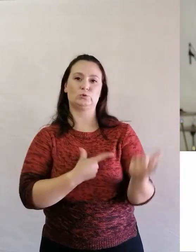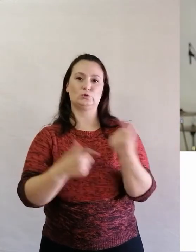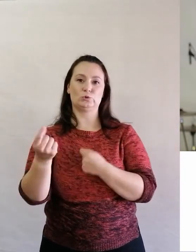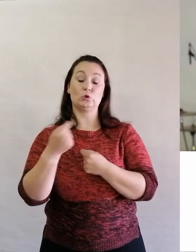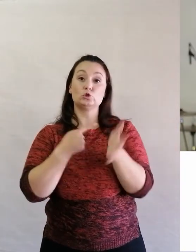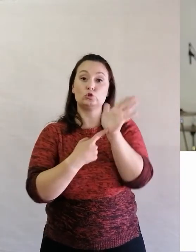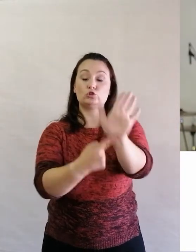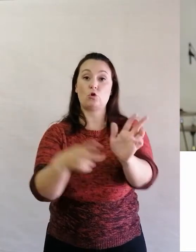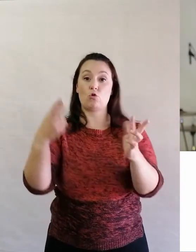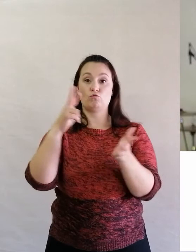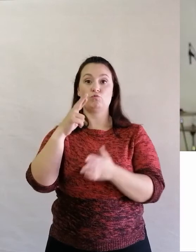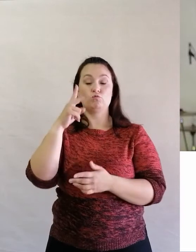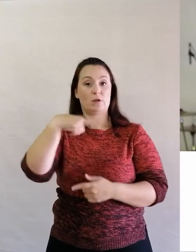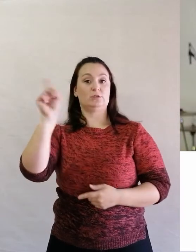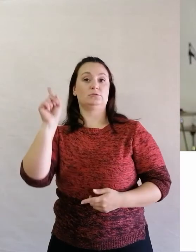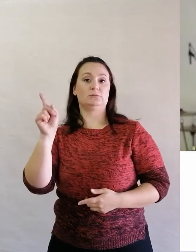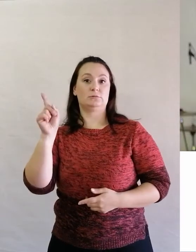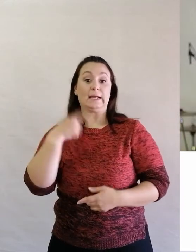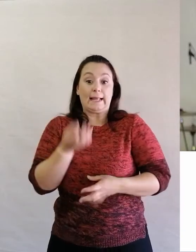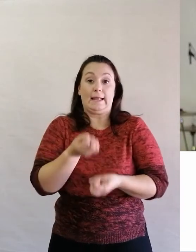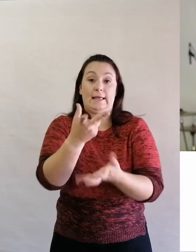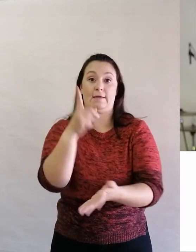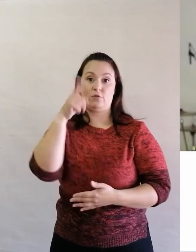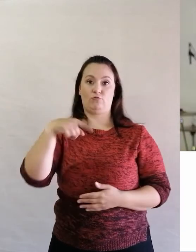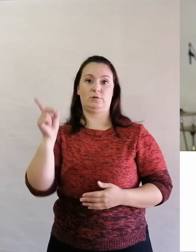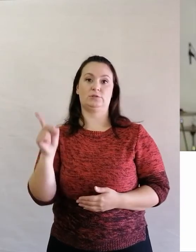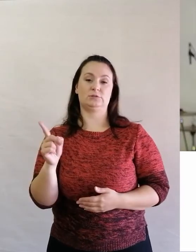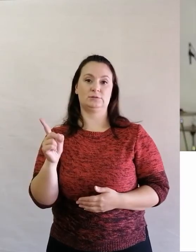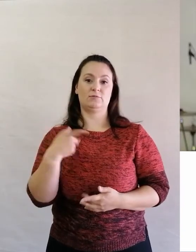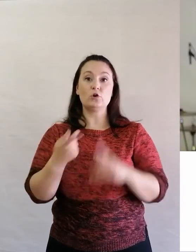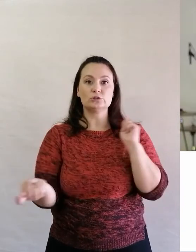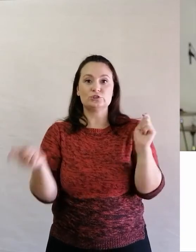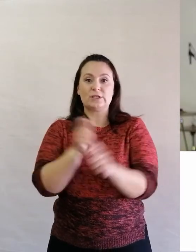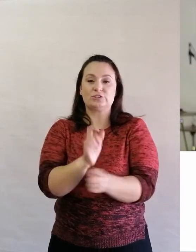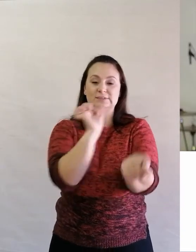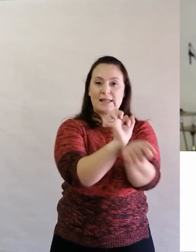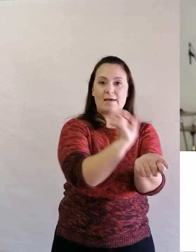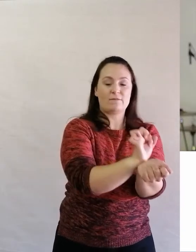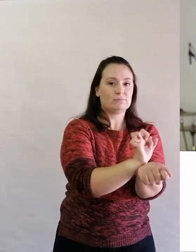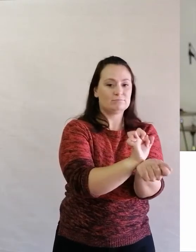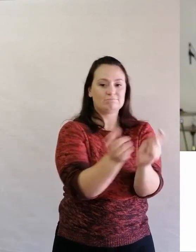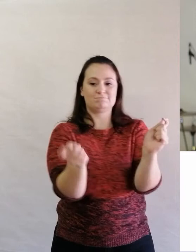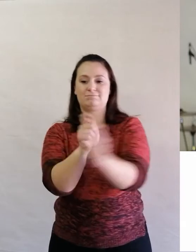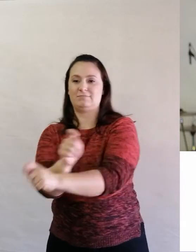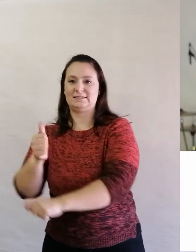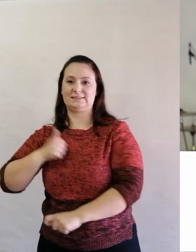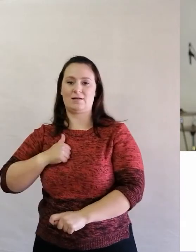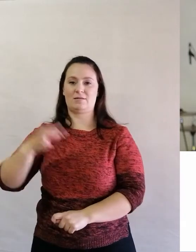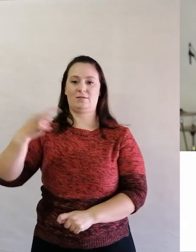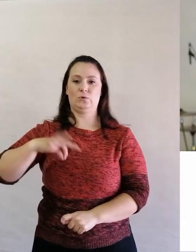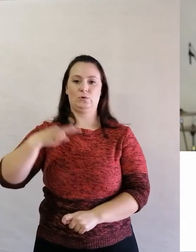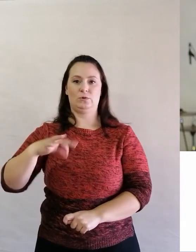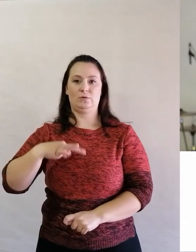his righteousness. He wants to give us his righteousness. He wants to change us from slaves to sons and daughters. He wants